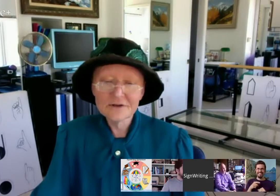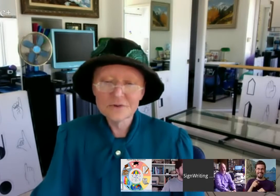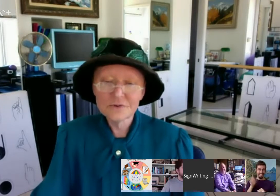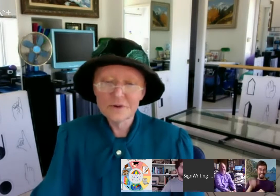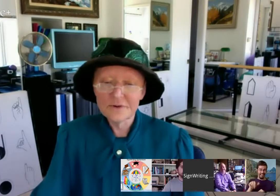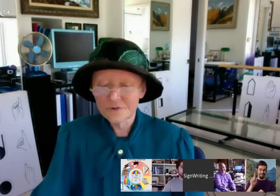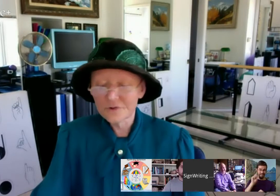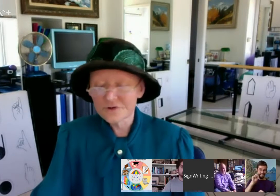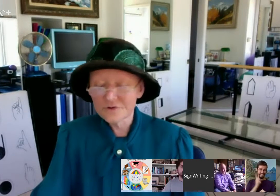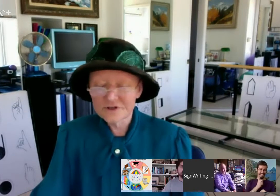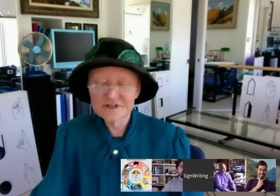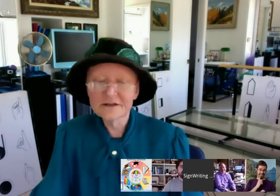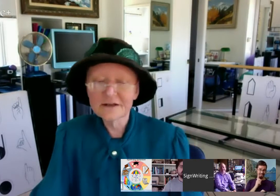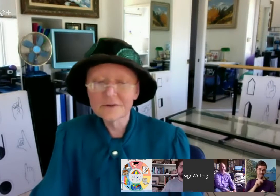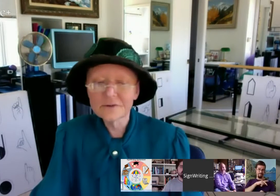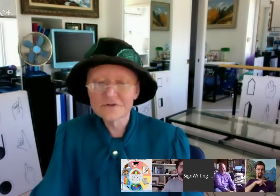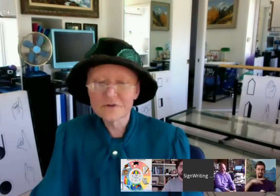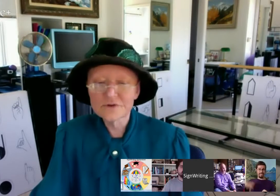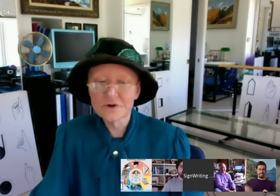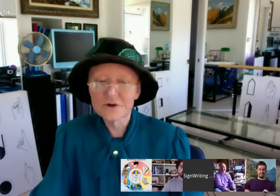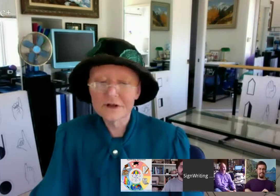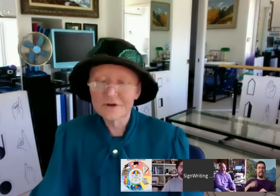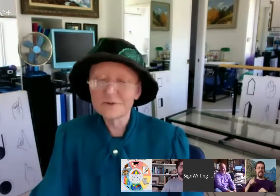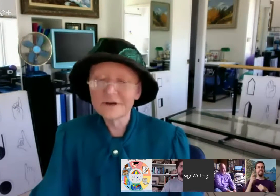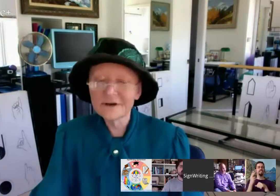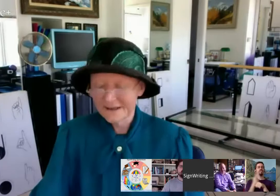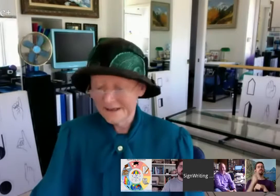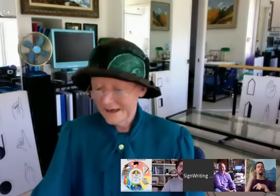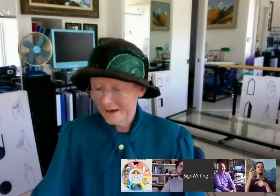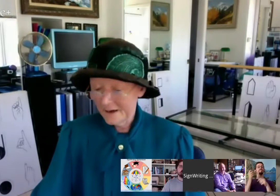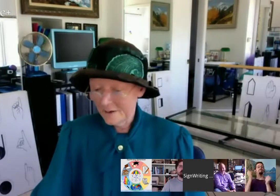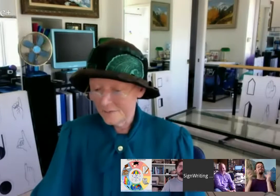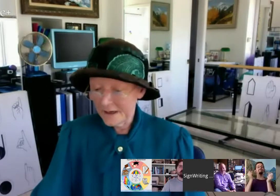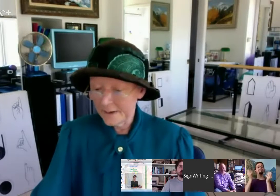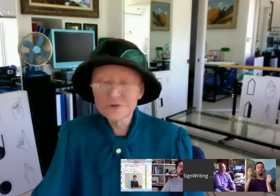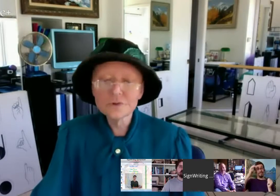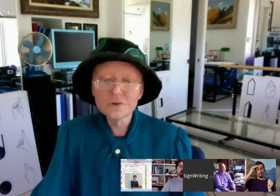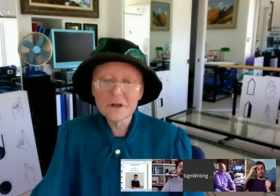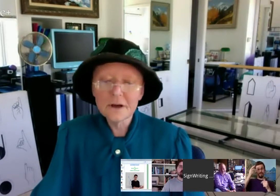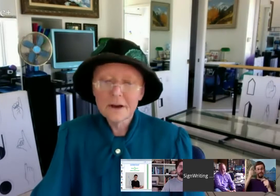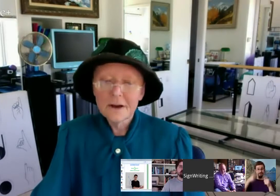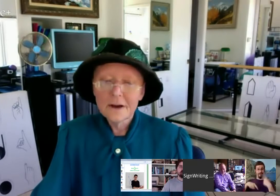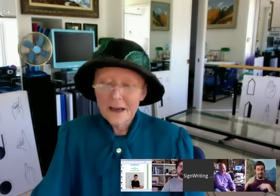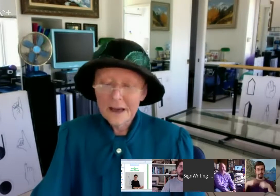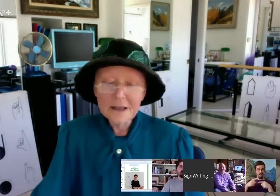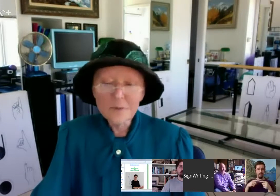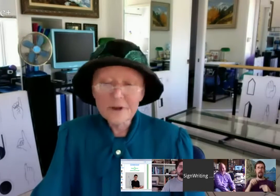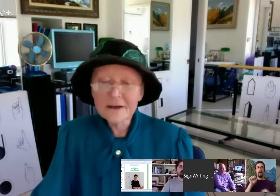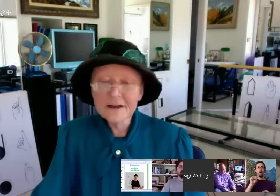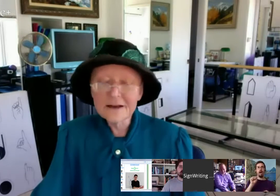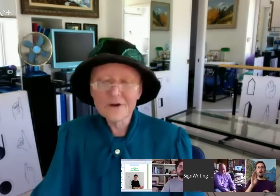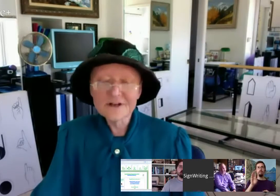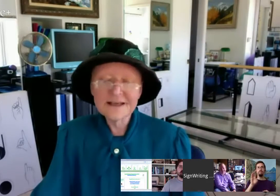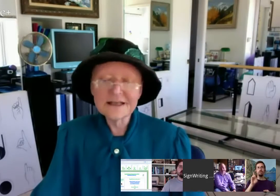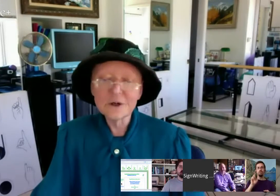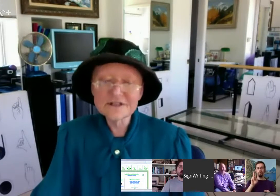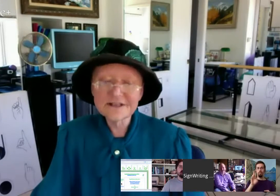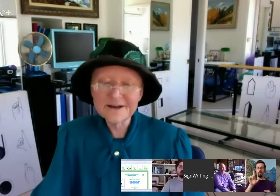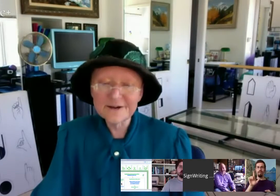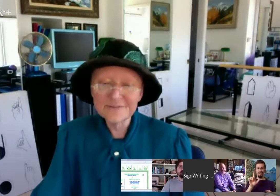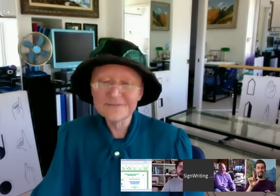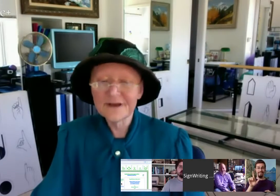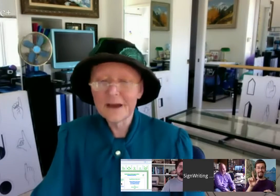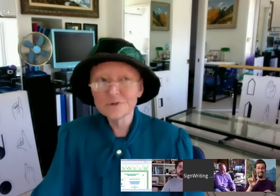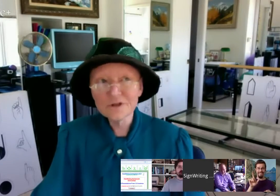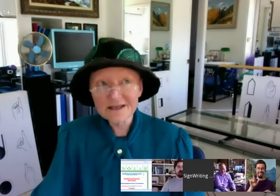deaf and who, of course, uses sign language from Saudi Arabia, Abdul Al-Abaid, and I want to say